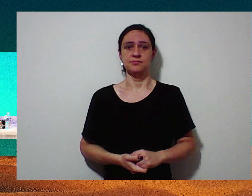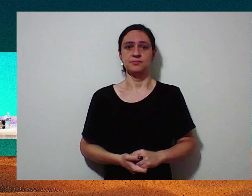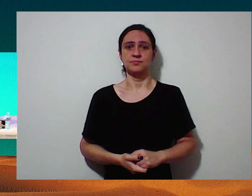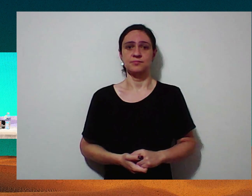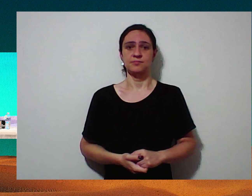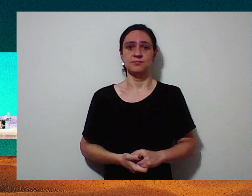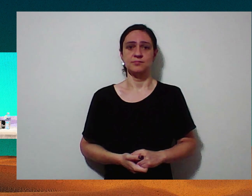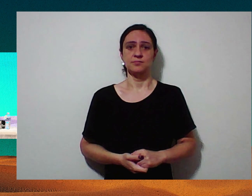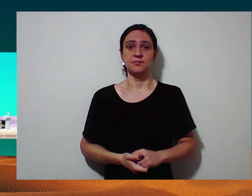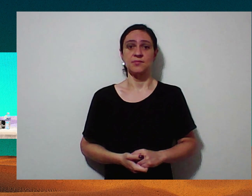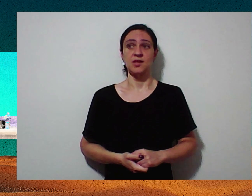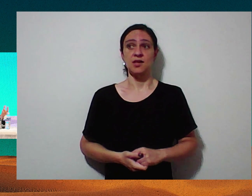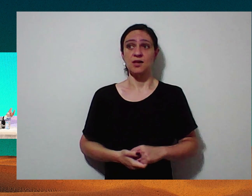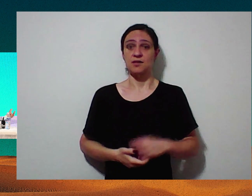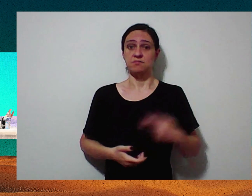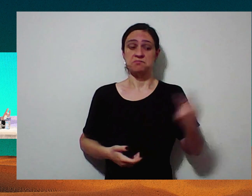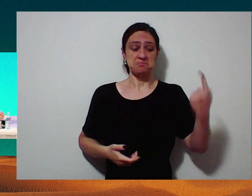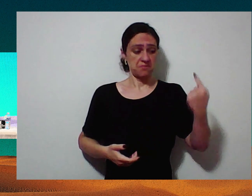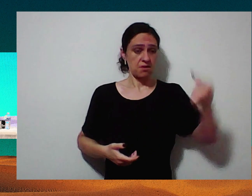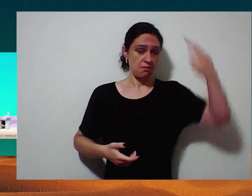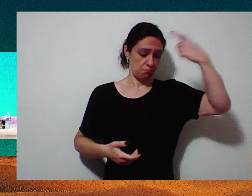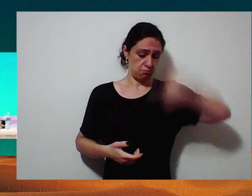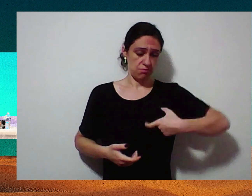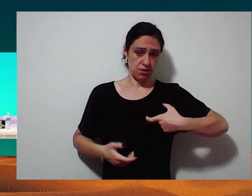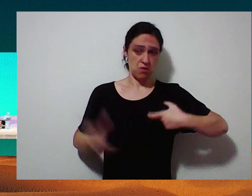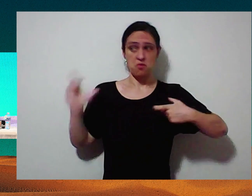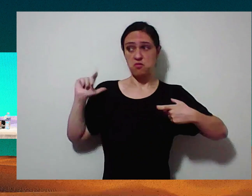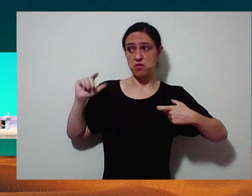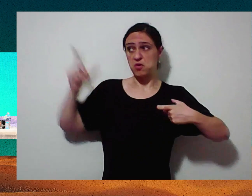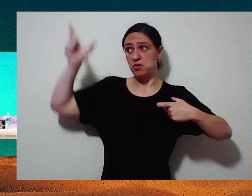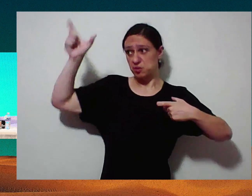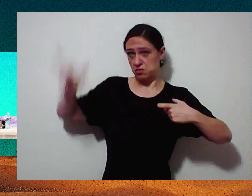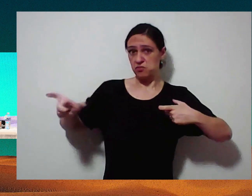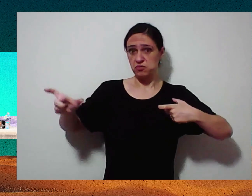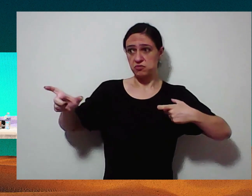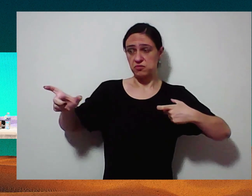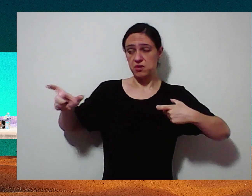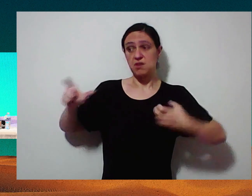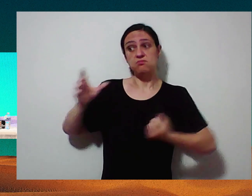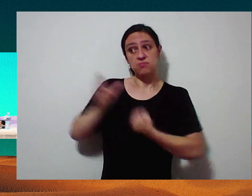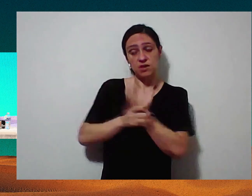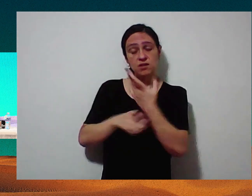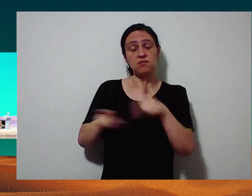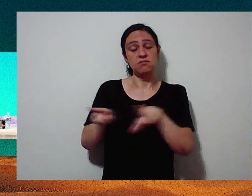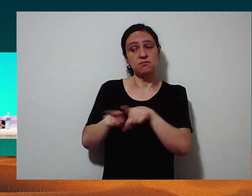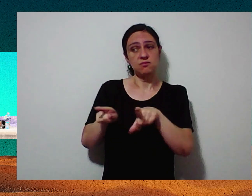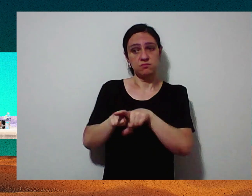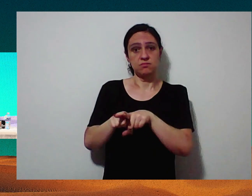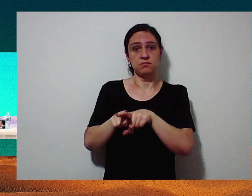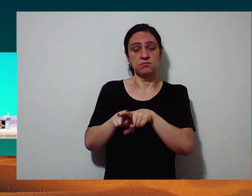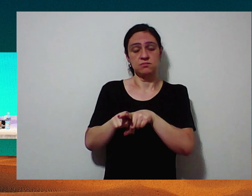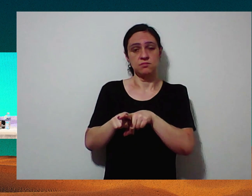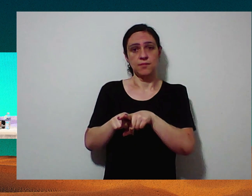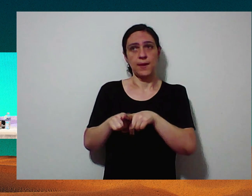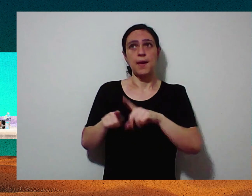criaturas. And the two are creatures. Agora, vamos comparar o 1 com Deus e o